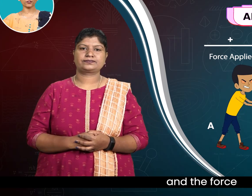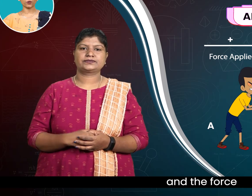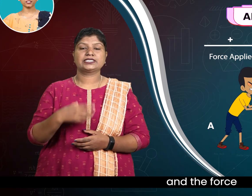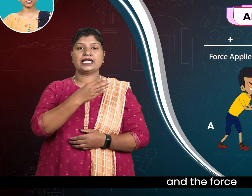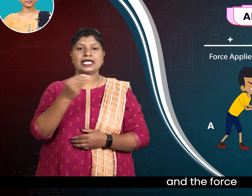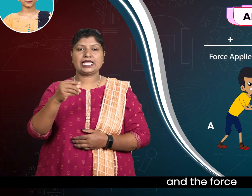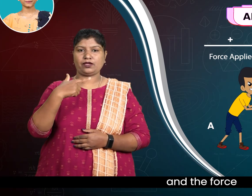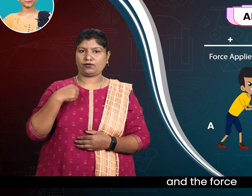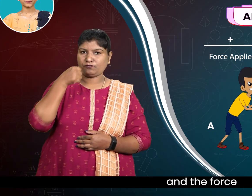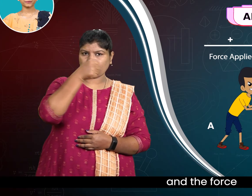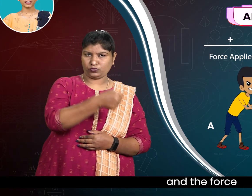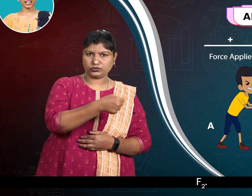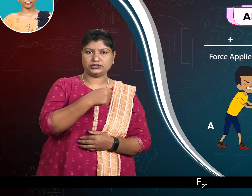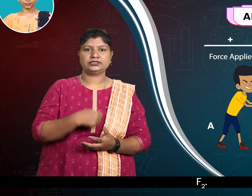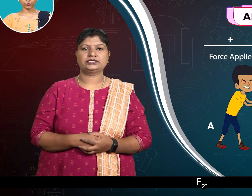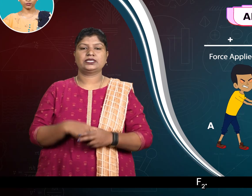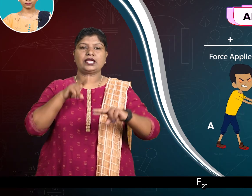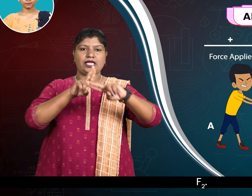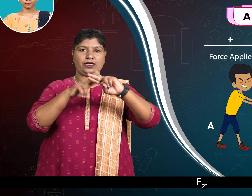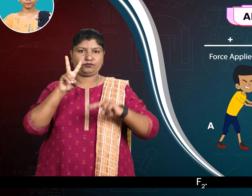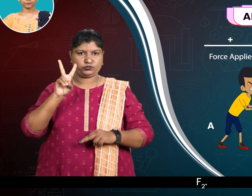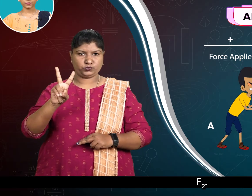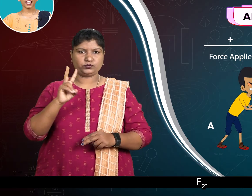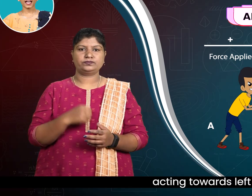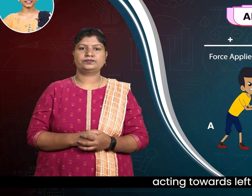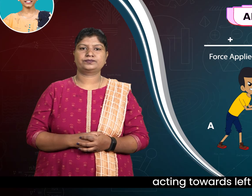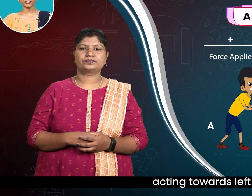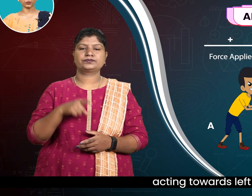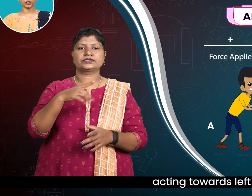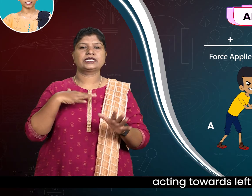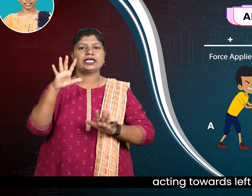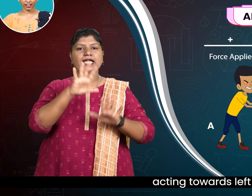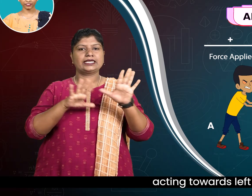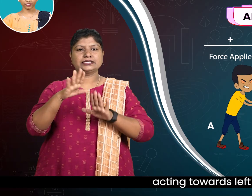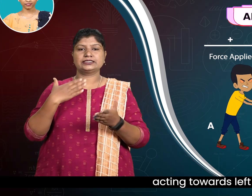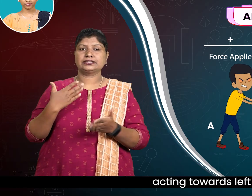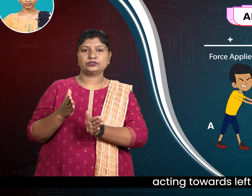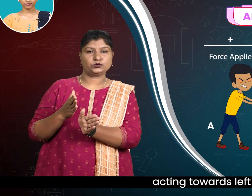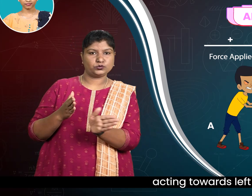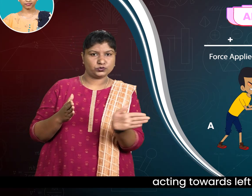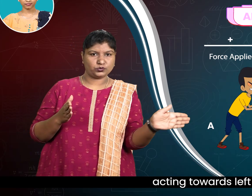And the force F2 acting towards left